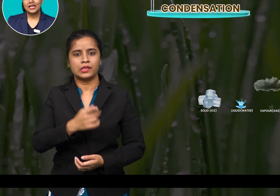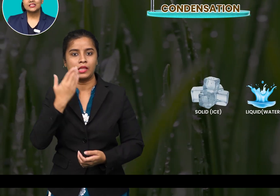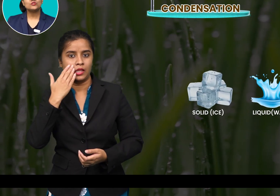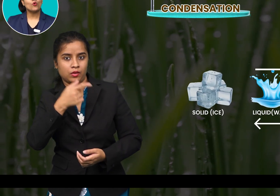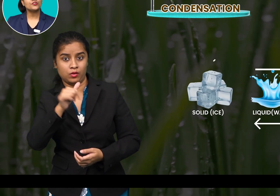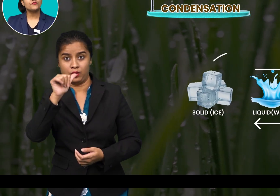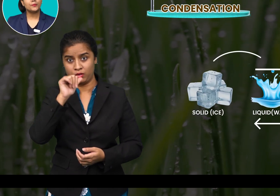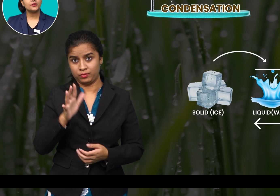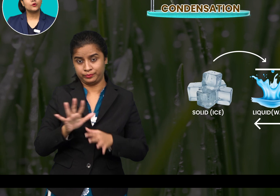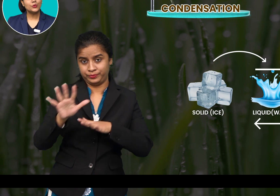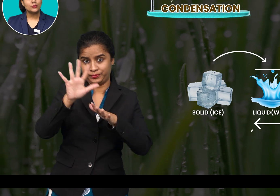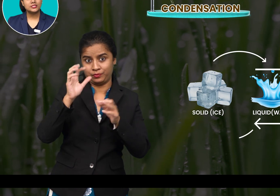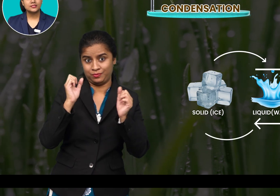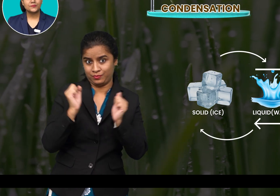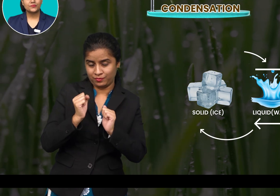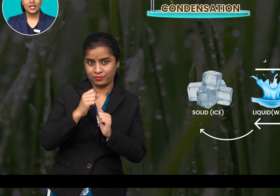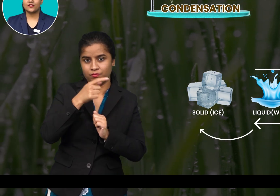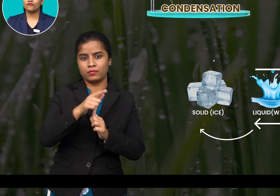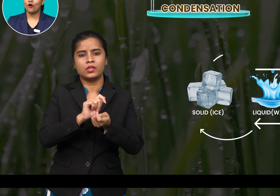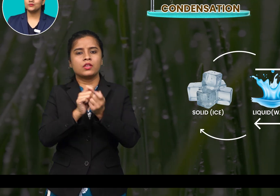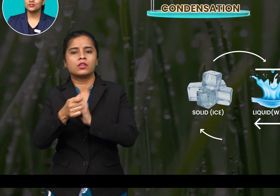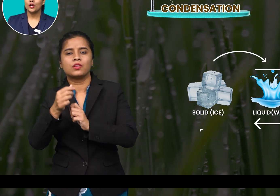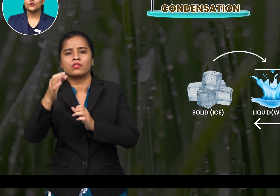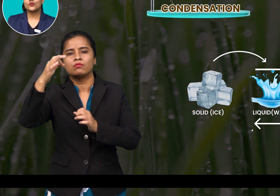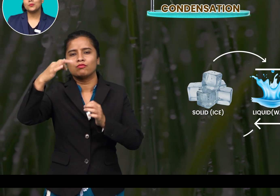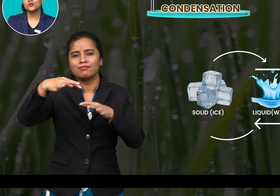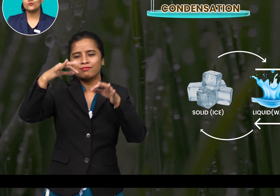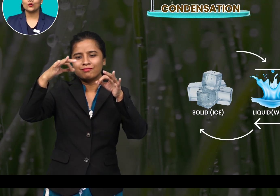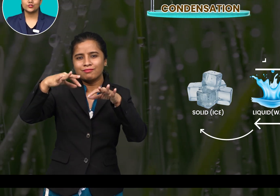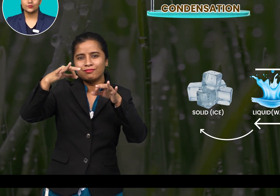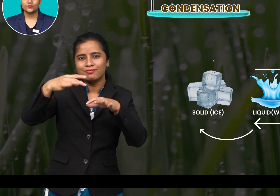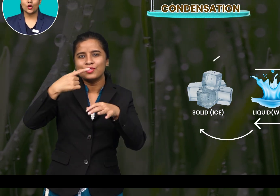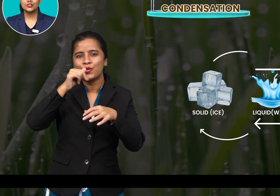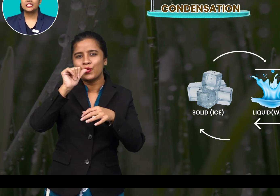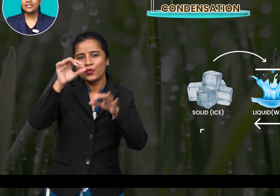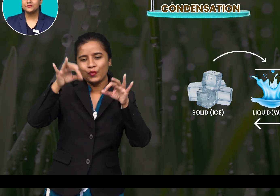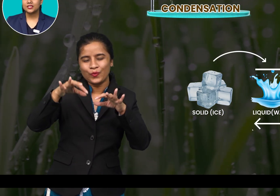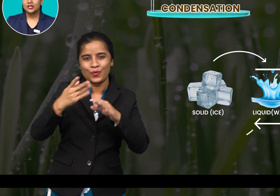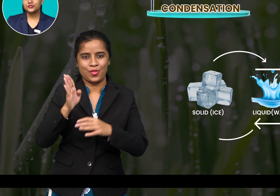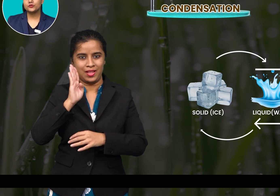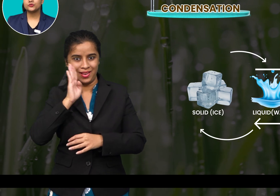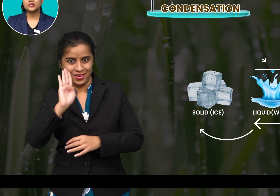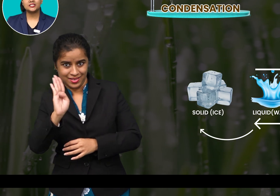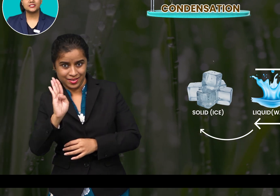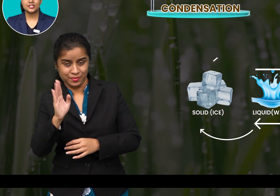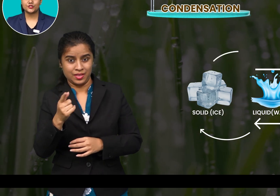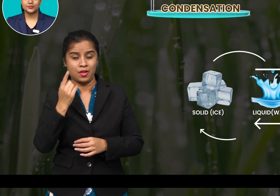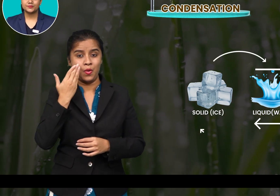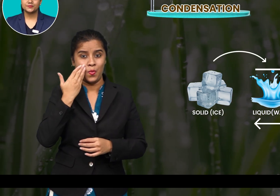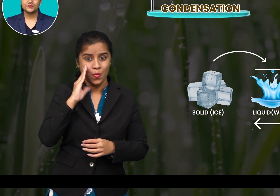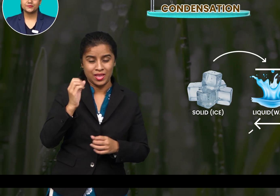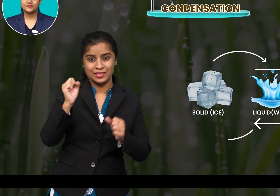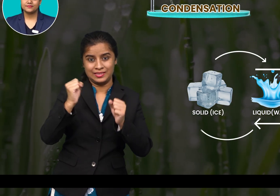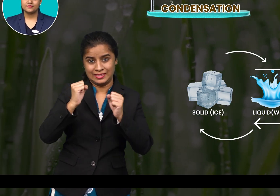When this water vapor cools, it forms drops of water on the leaves due to